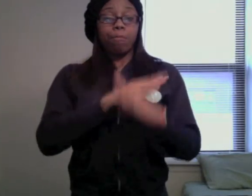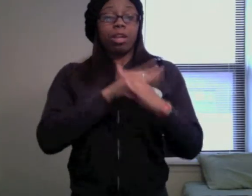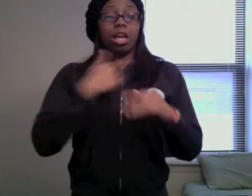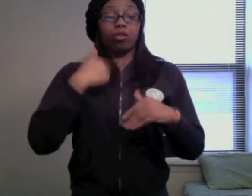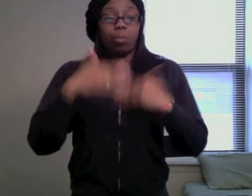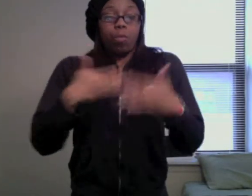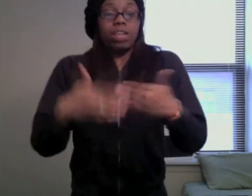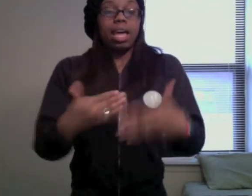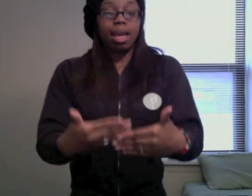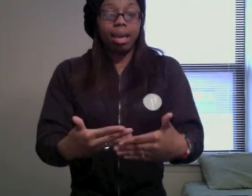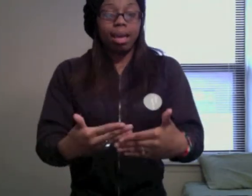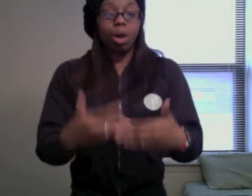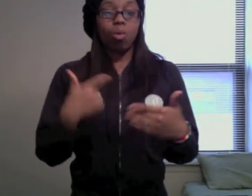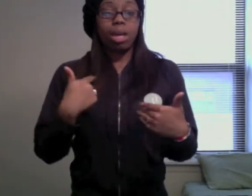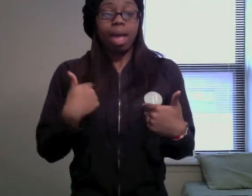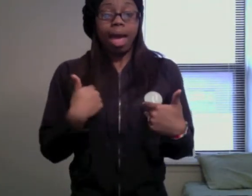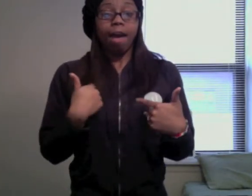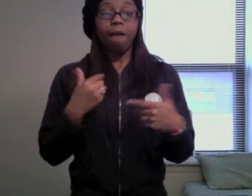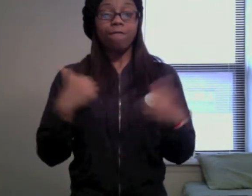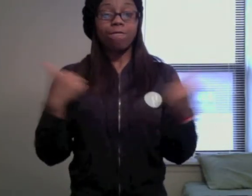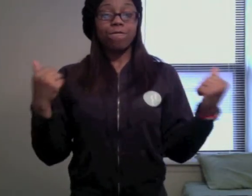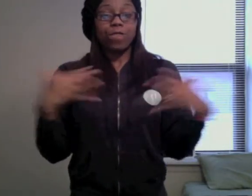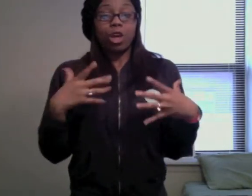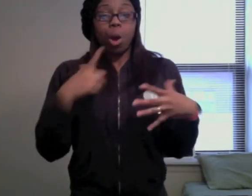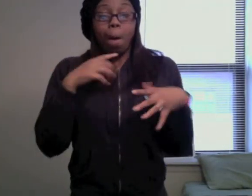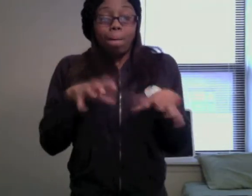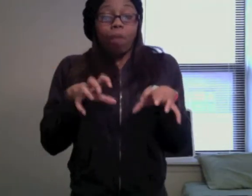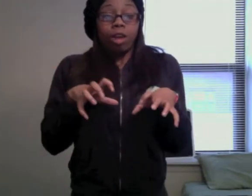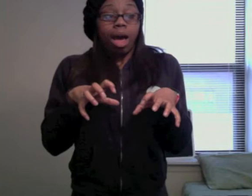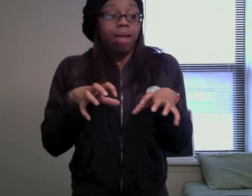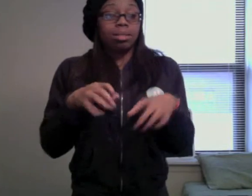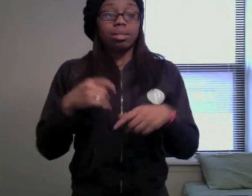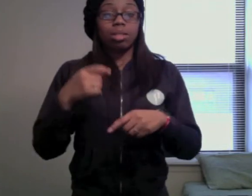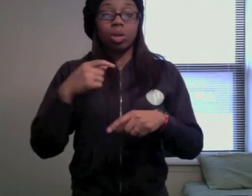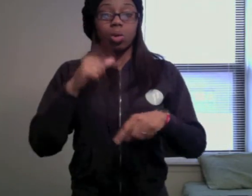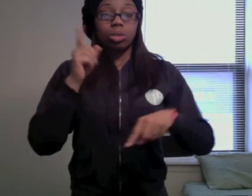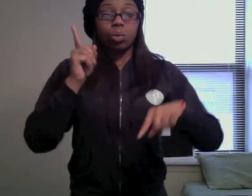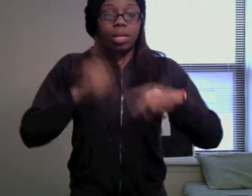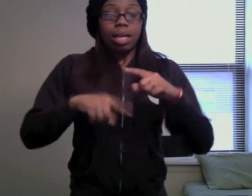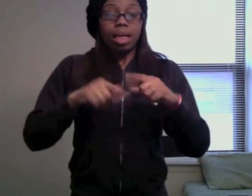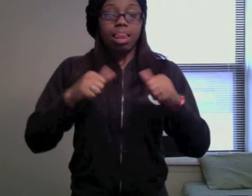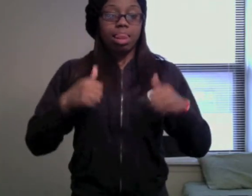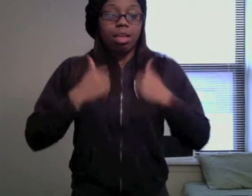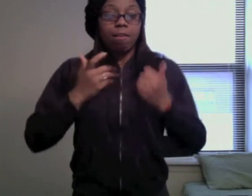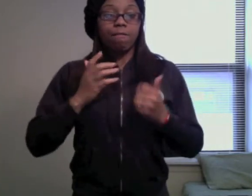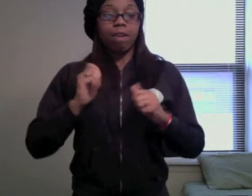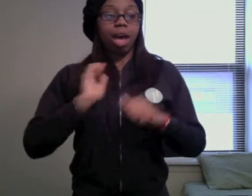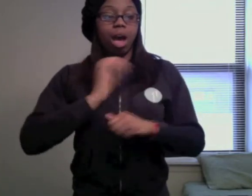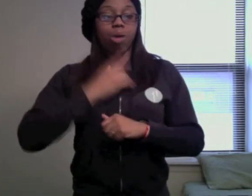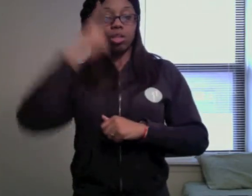us and to stop us from living fully or realizing our dreams. Well, what's the